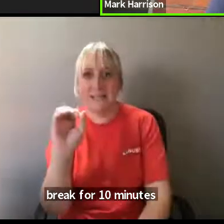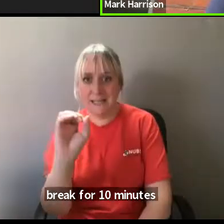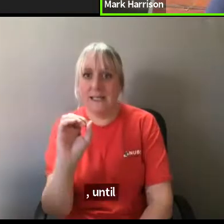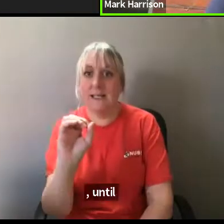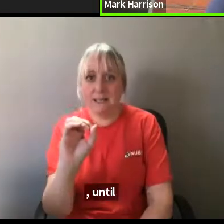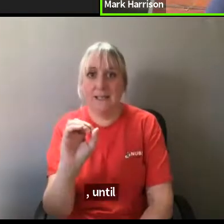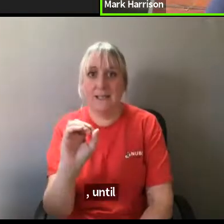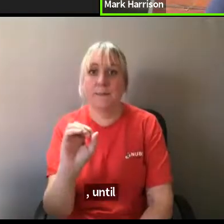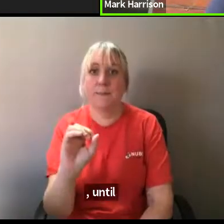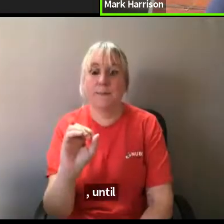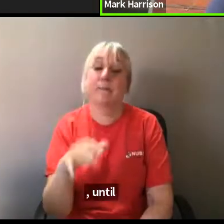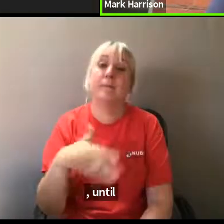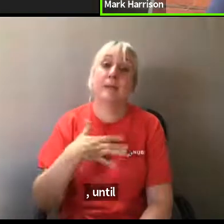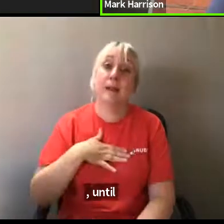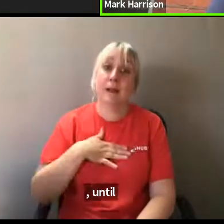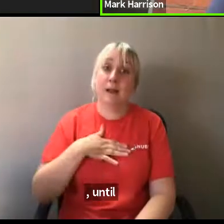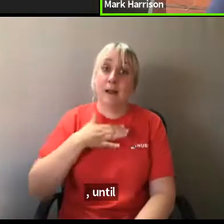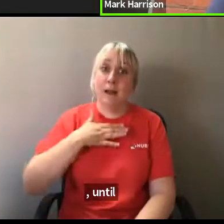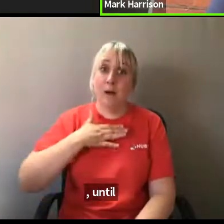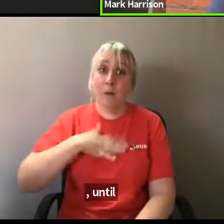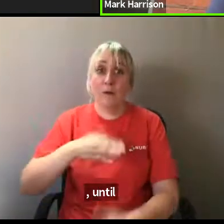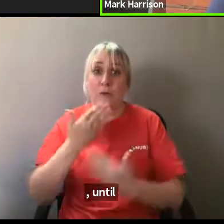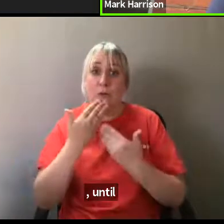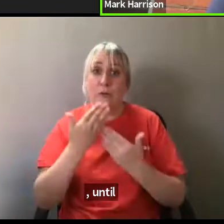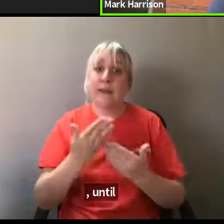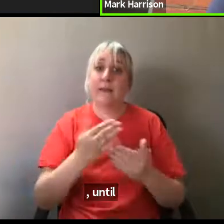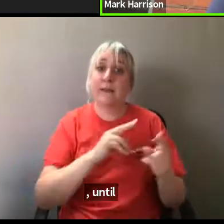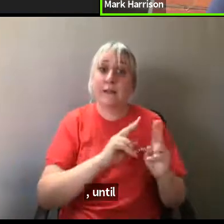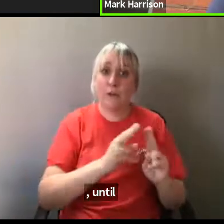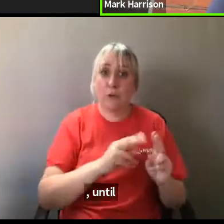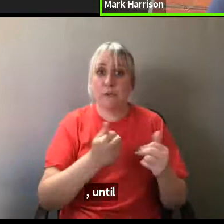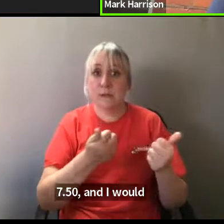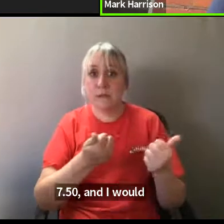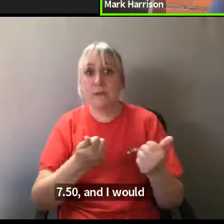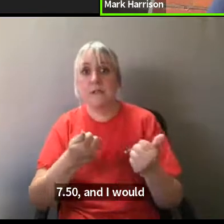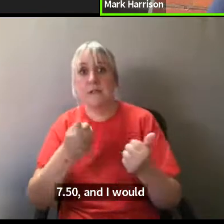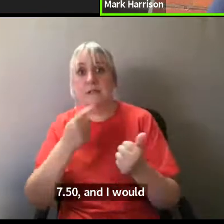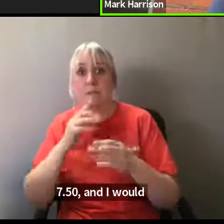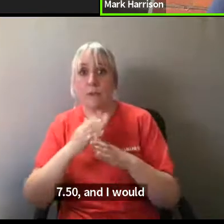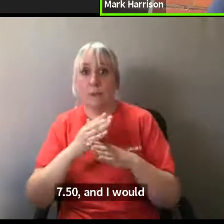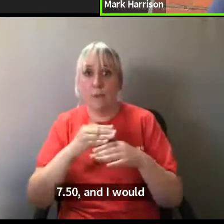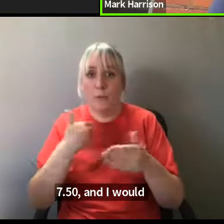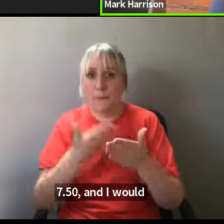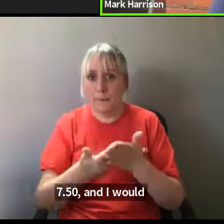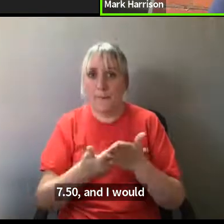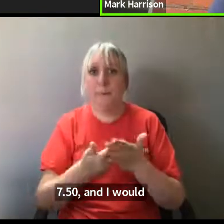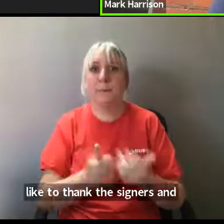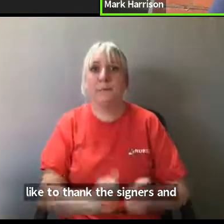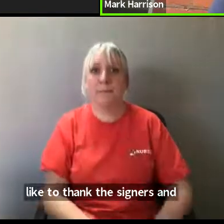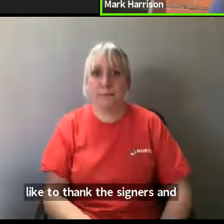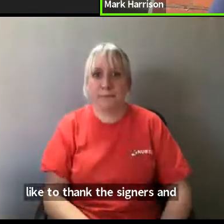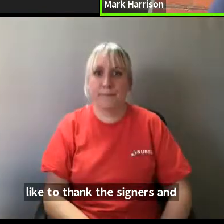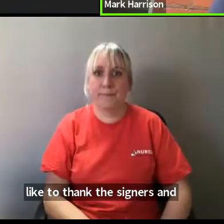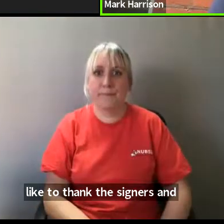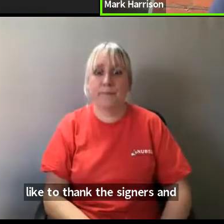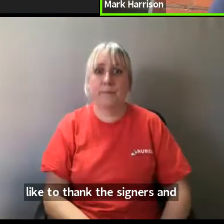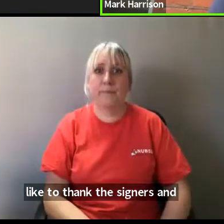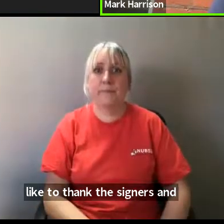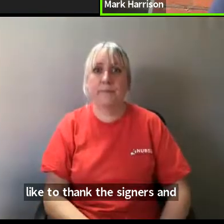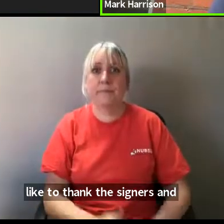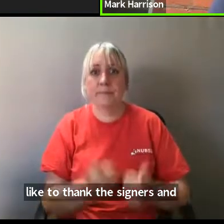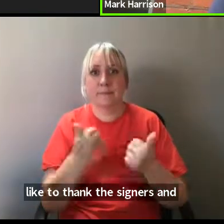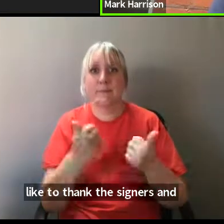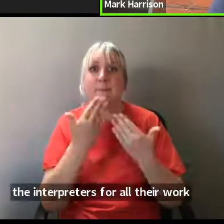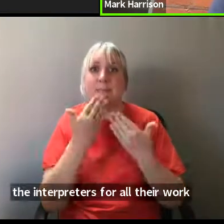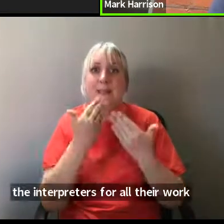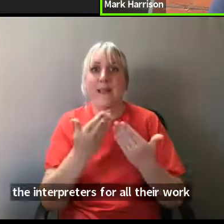And I would like to thank the signers and the interpreters for all their work. That's been a really